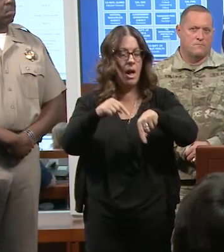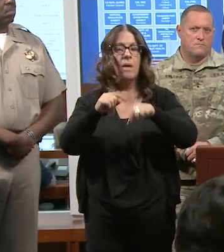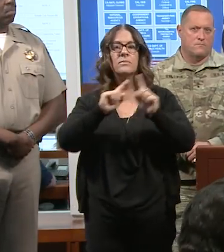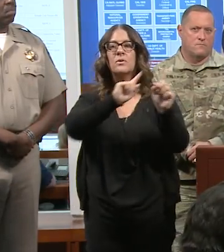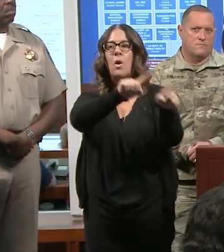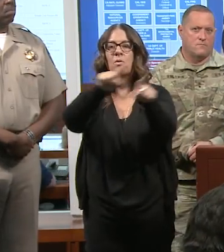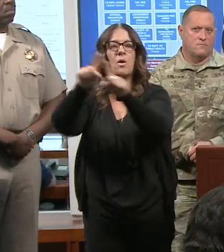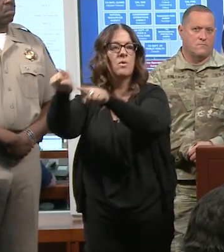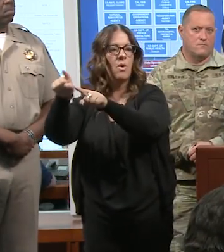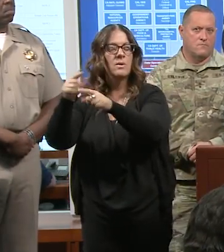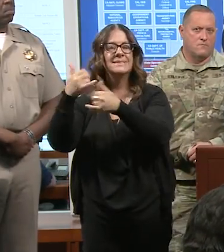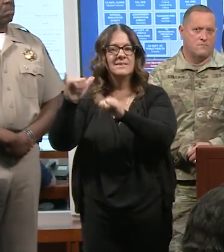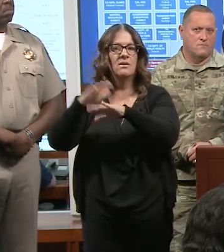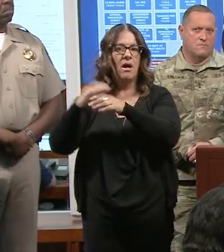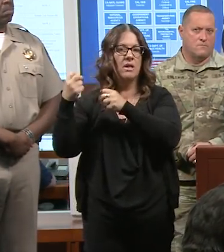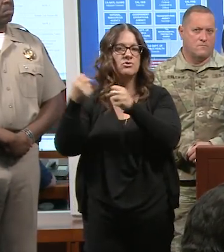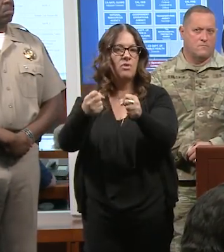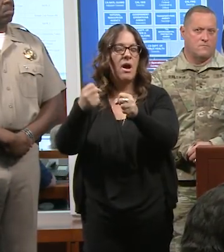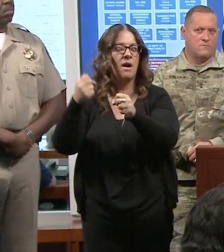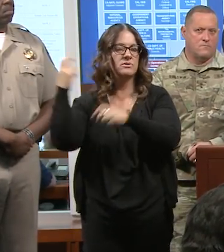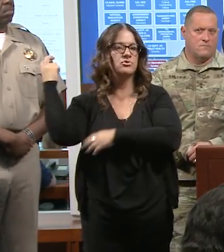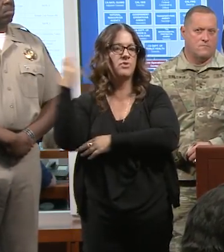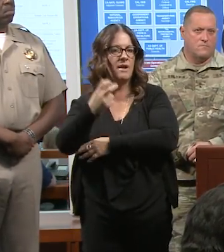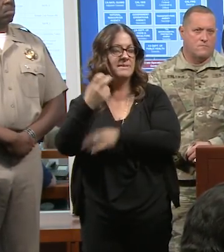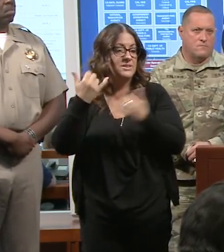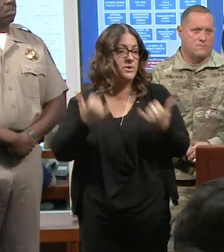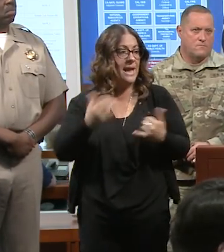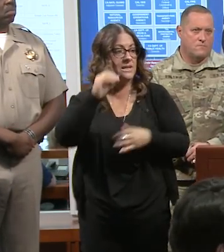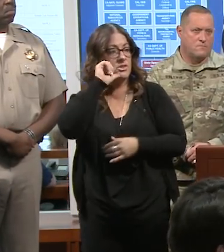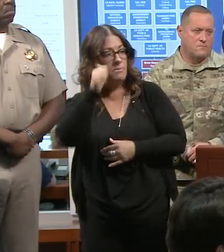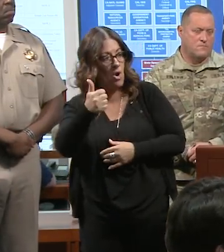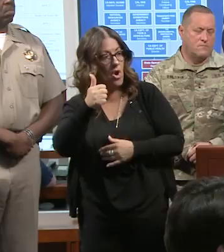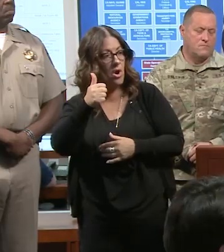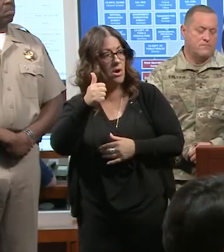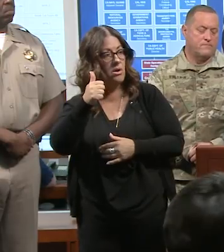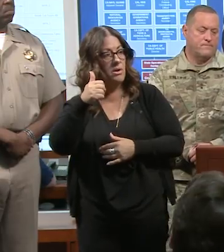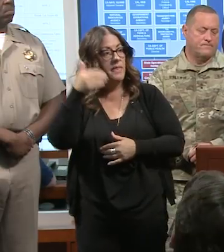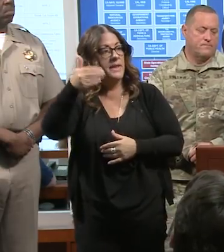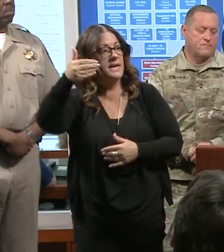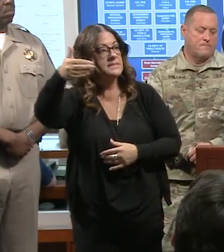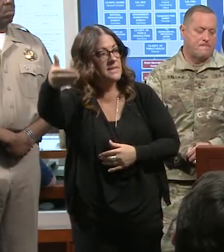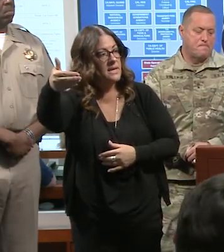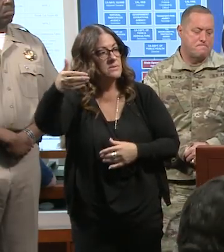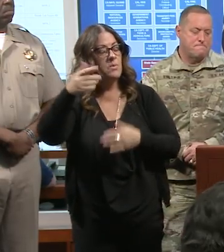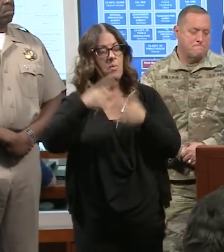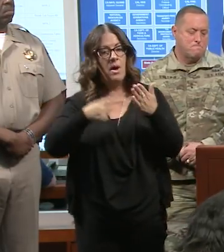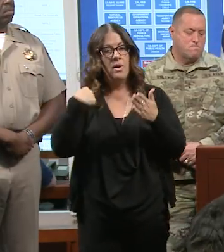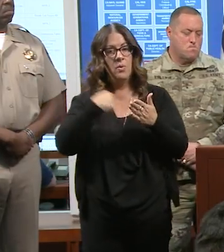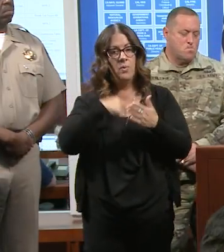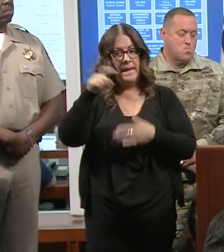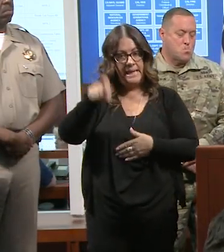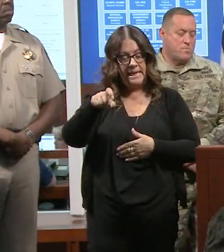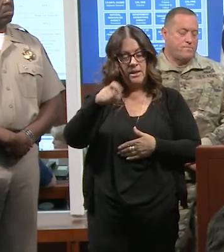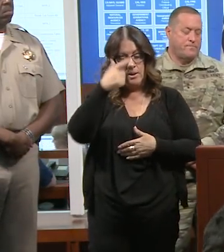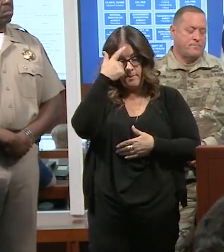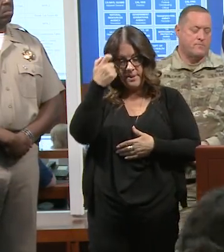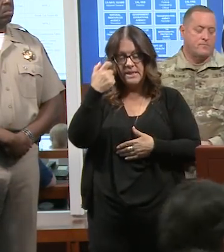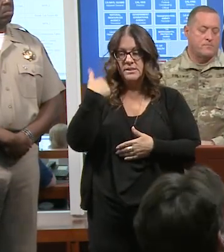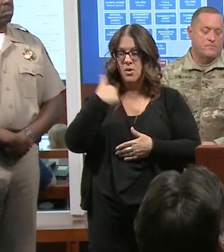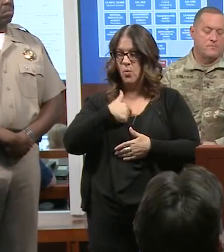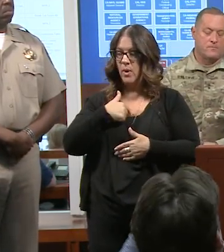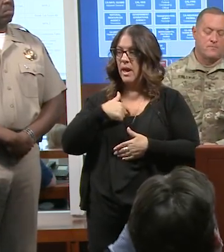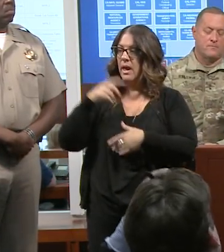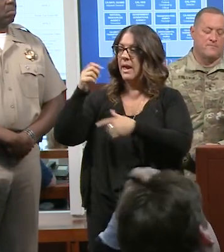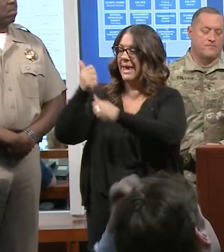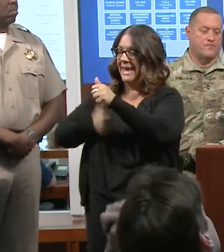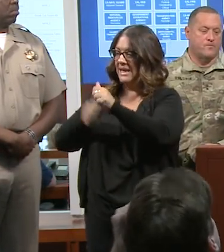others that are still on the road and will be coming in here today, tomorrow, in the next day, which is what we need because that allows us to plug them into these